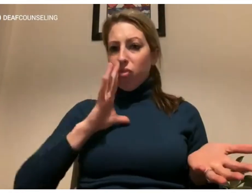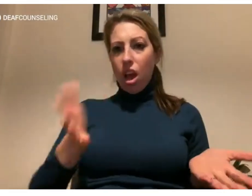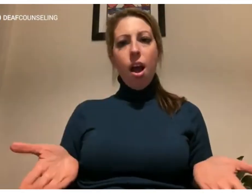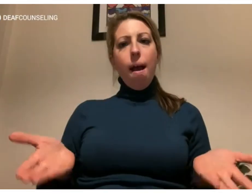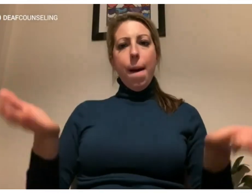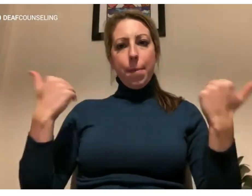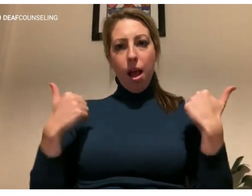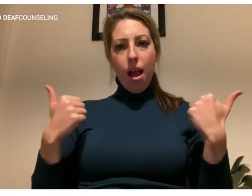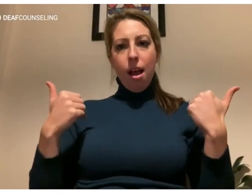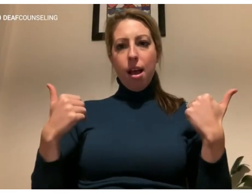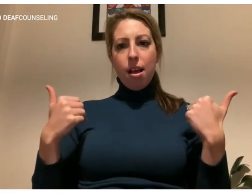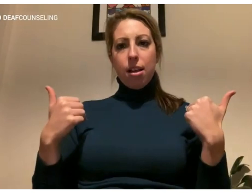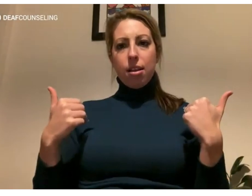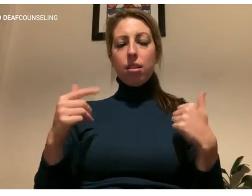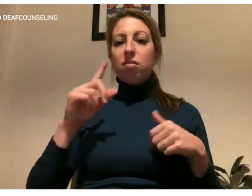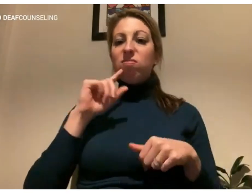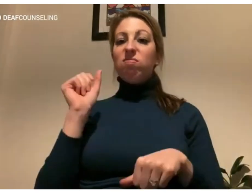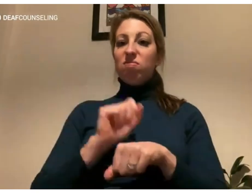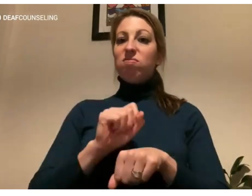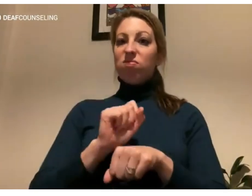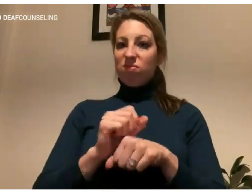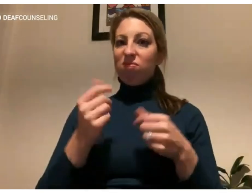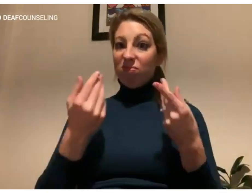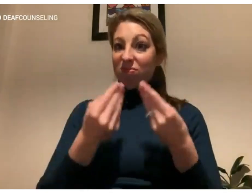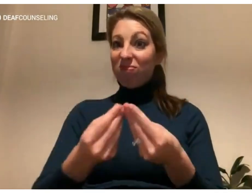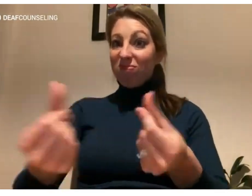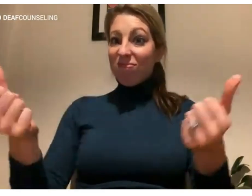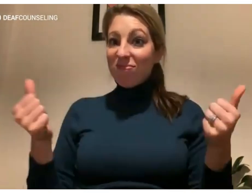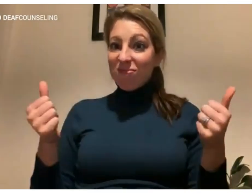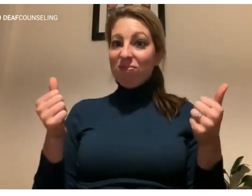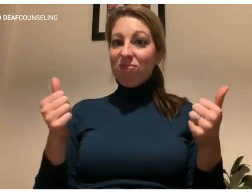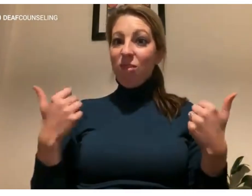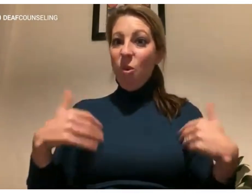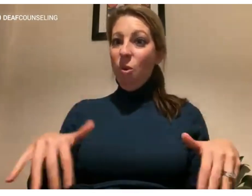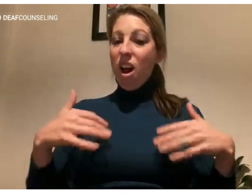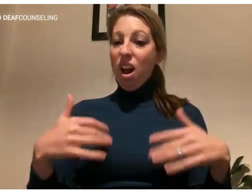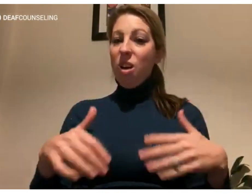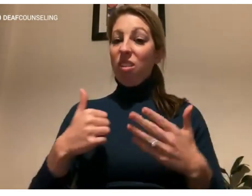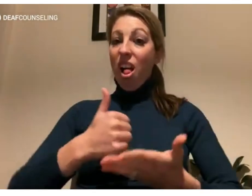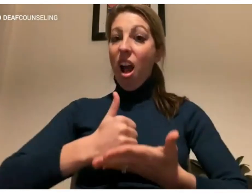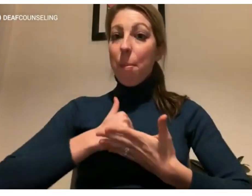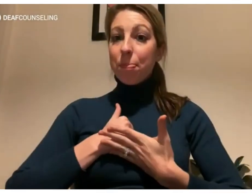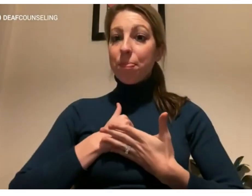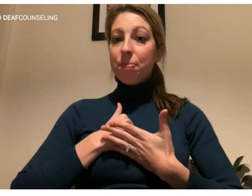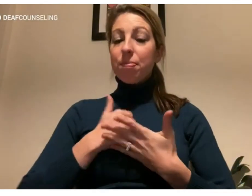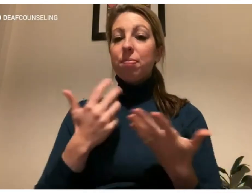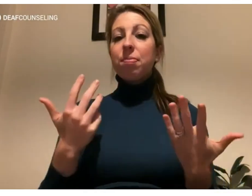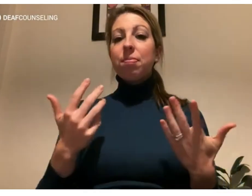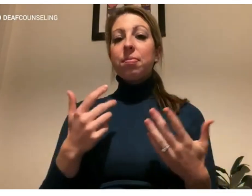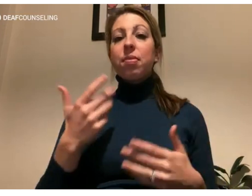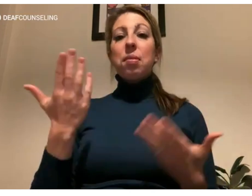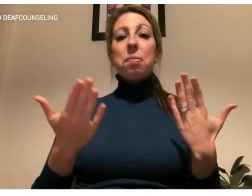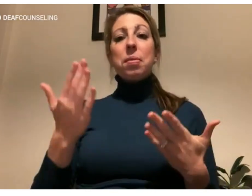And you just need to accept I'm going to have a panic attack. Come on. I'm ready for it. I can work through it. And that has helped me a